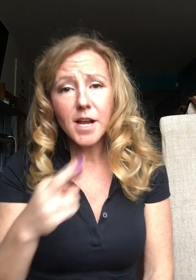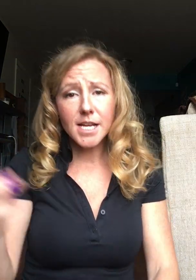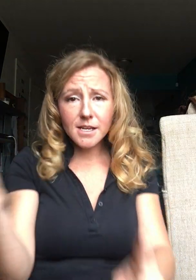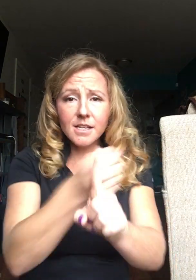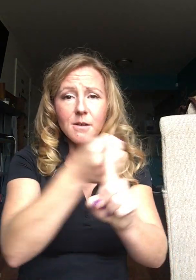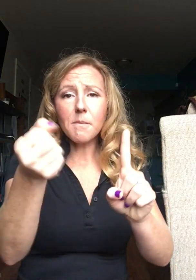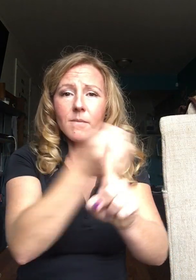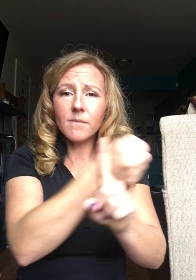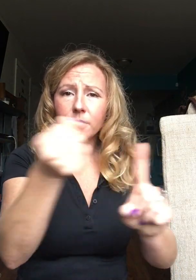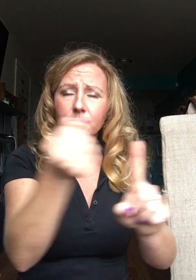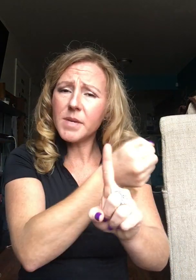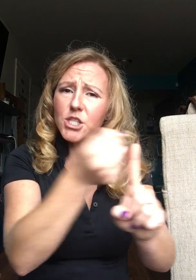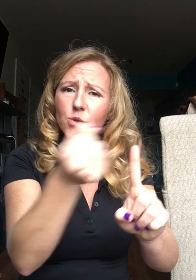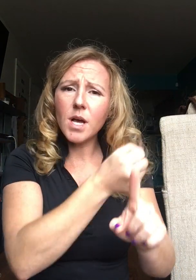friend beat you up?